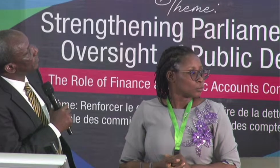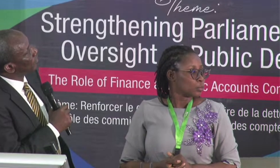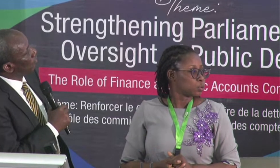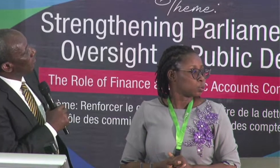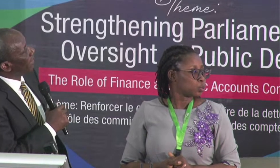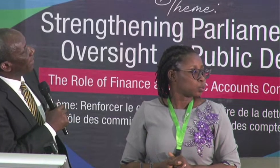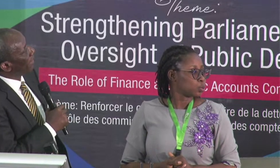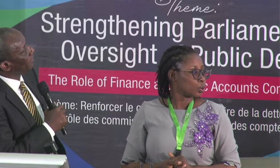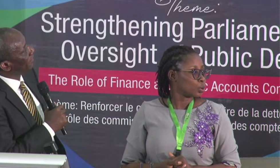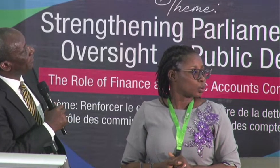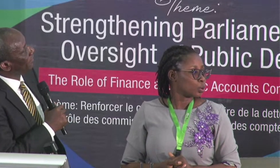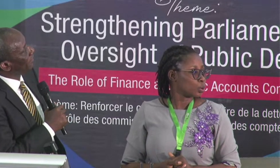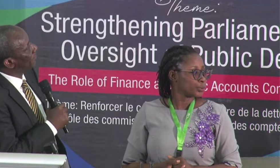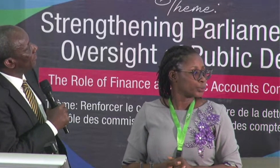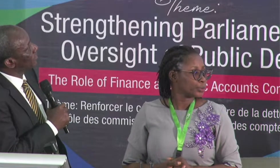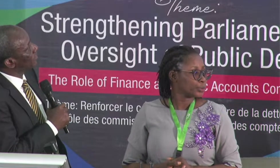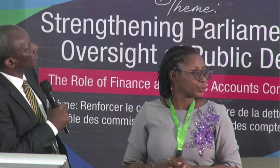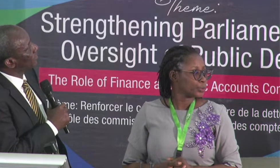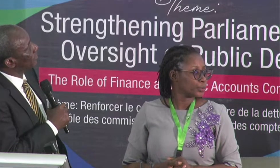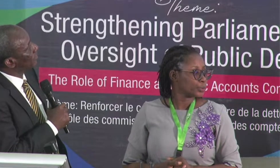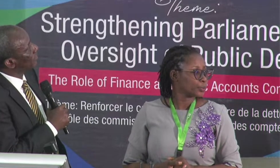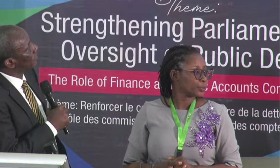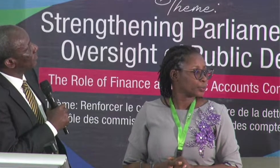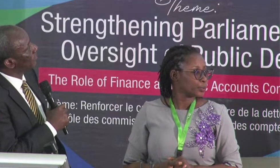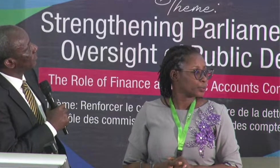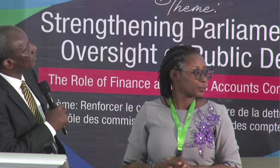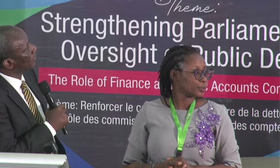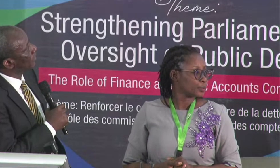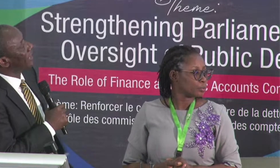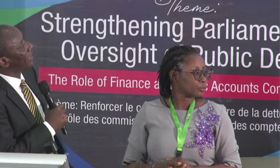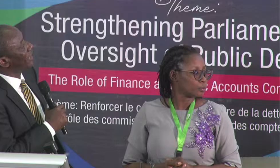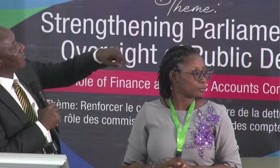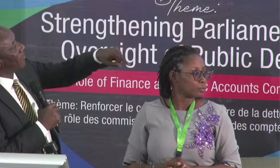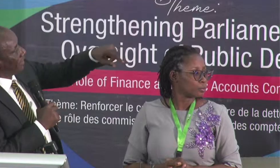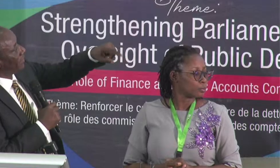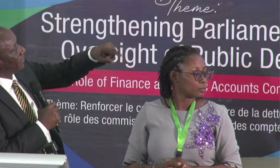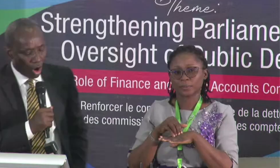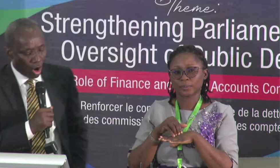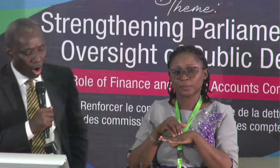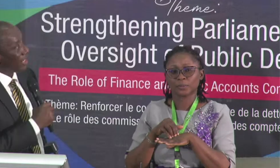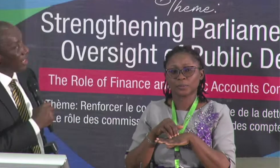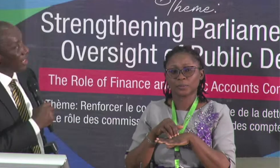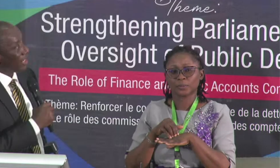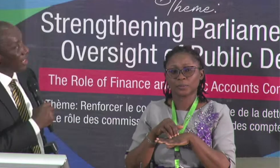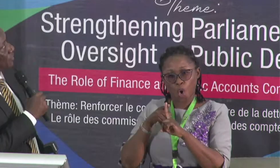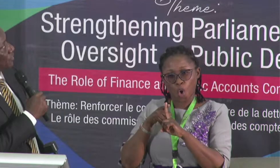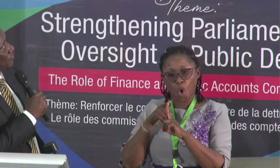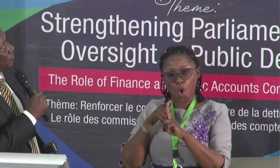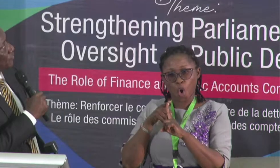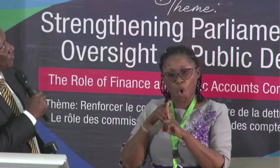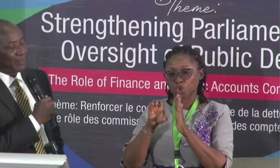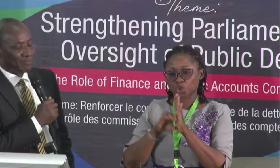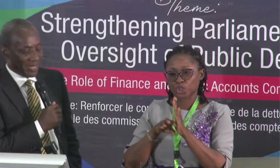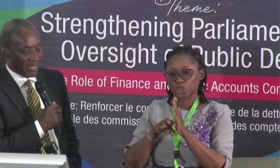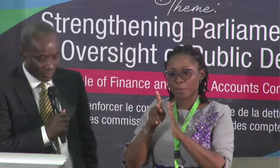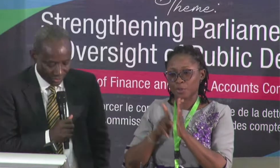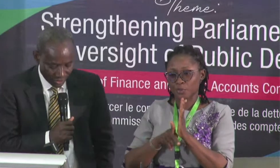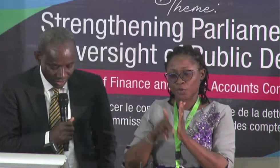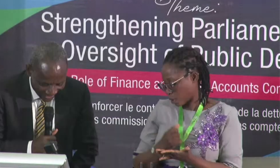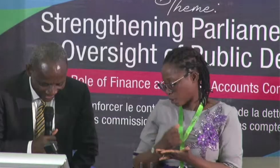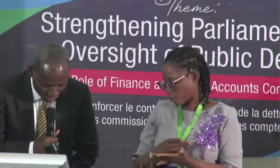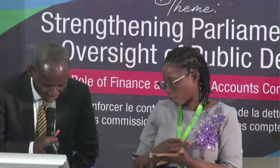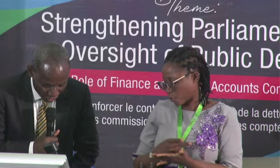Next slide, go back. I think we got something wrong. Okay, that's fine, go back here. Constitutional principles for public debt